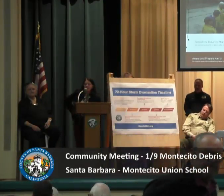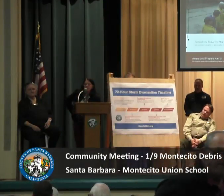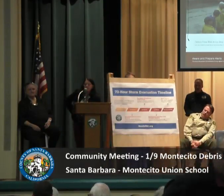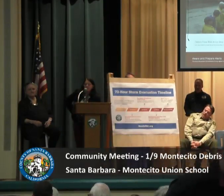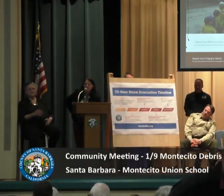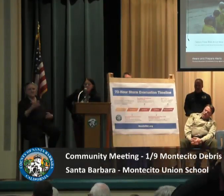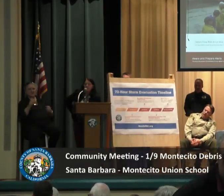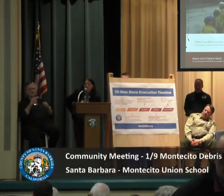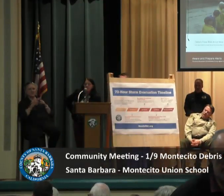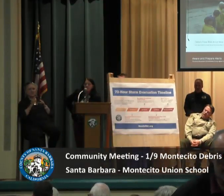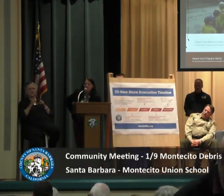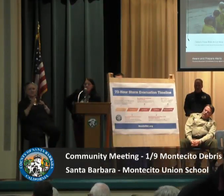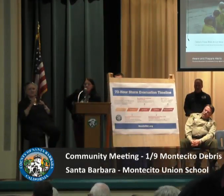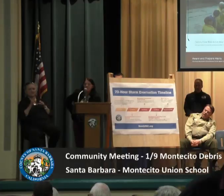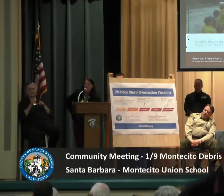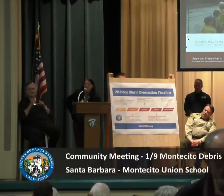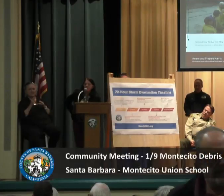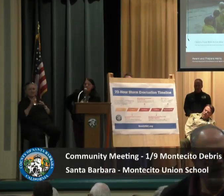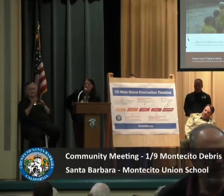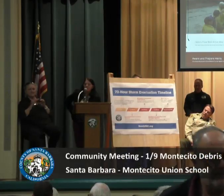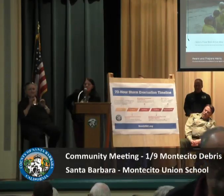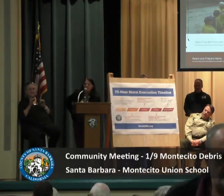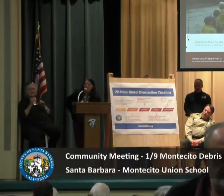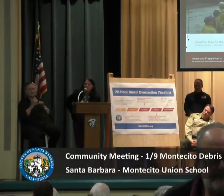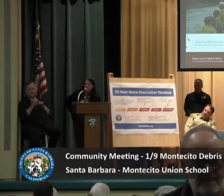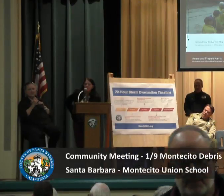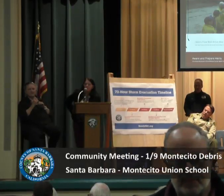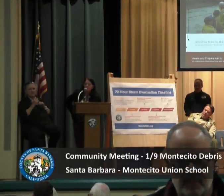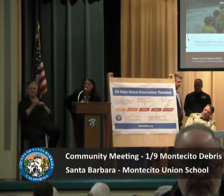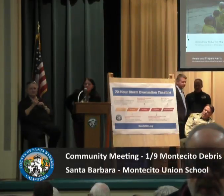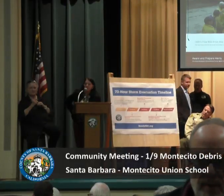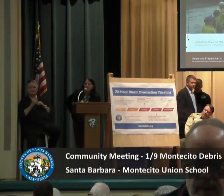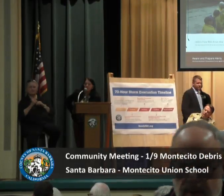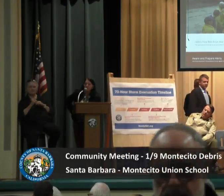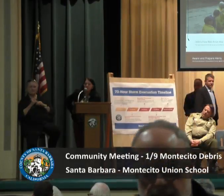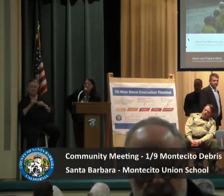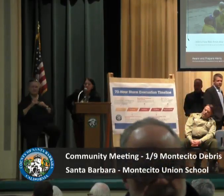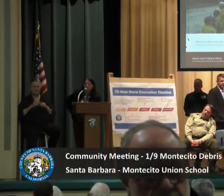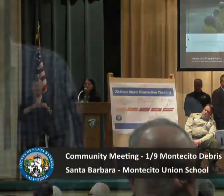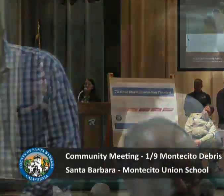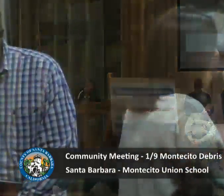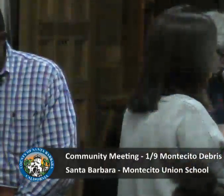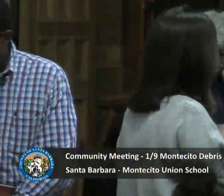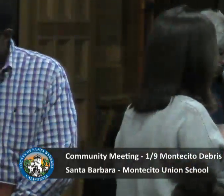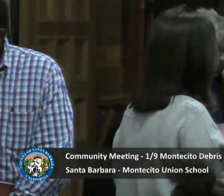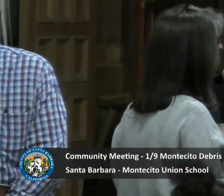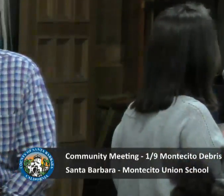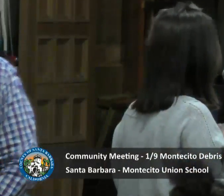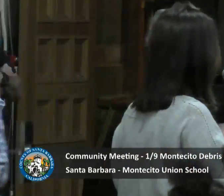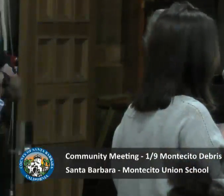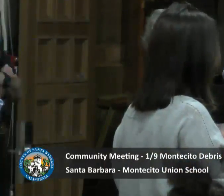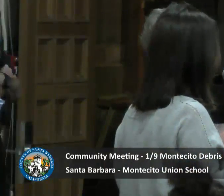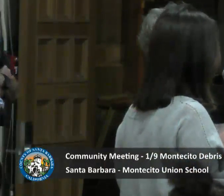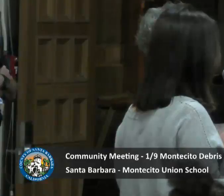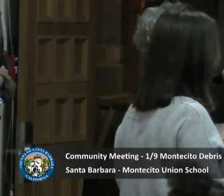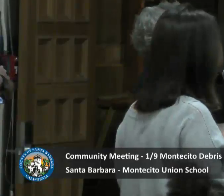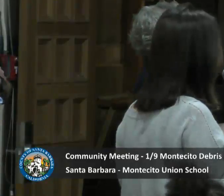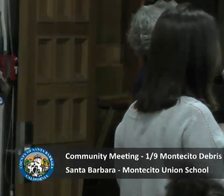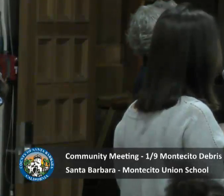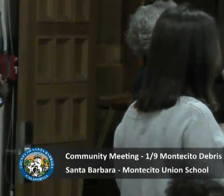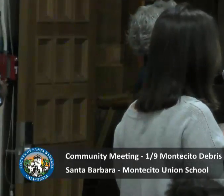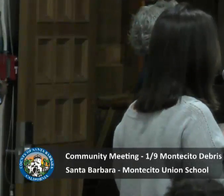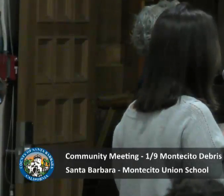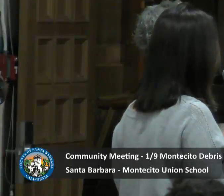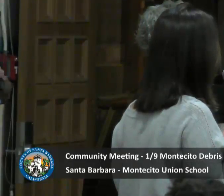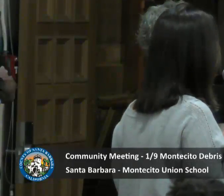I just have a brief statement to make, which is that, first of all, it's not lost on me how special it is. We're